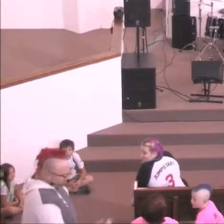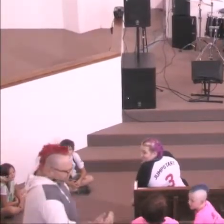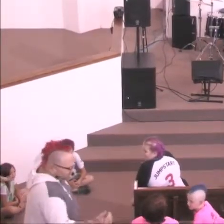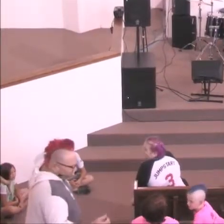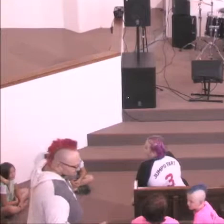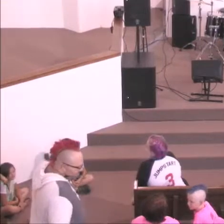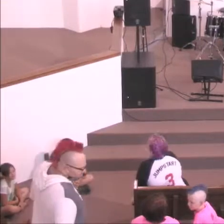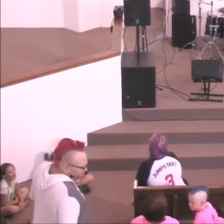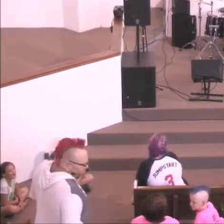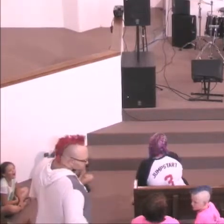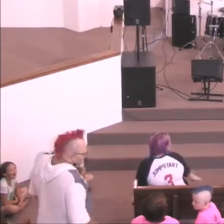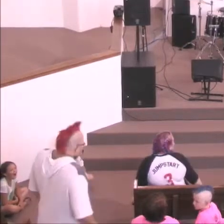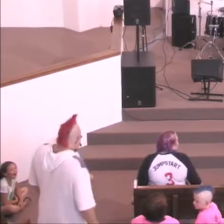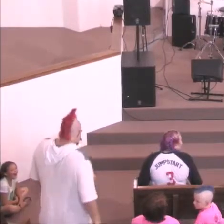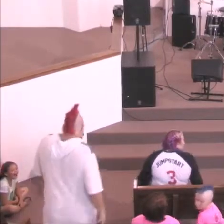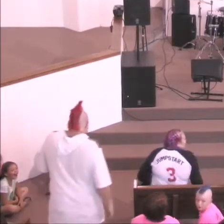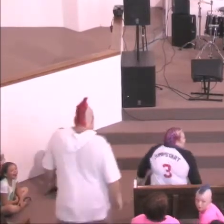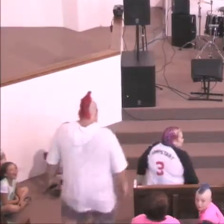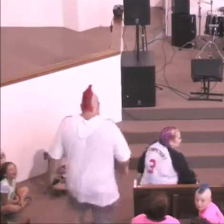Come on, cheater.